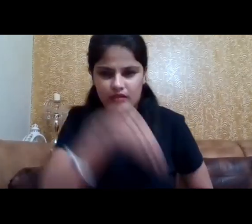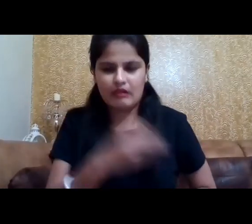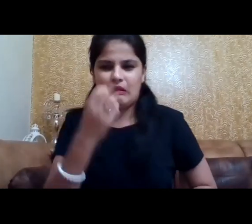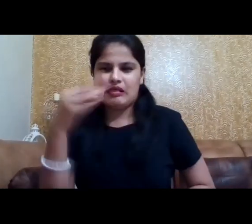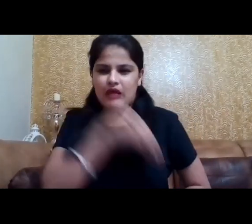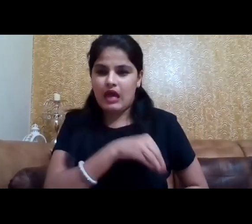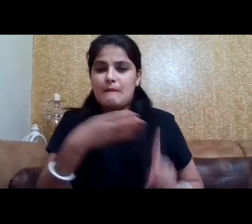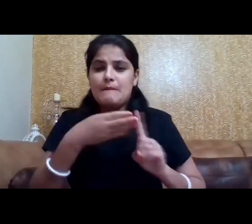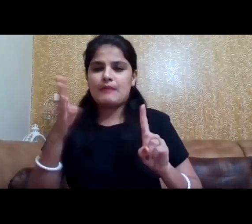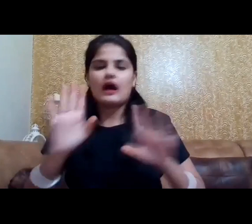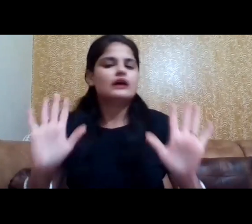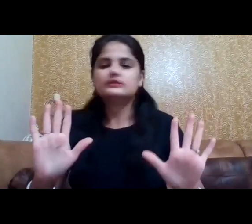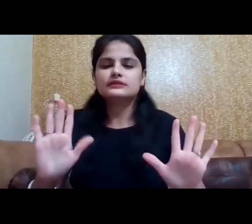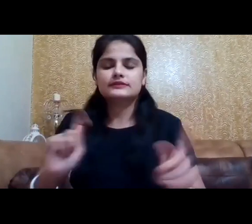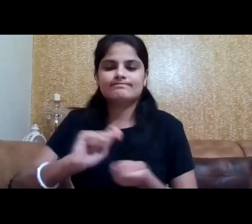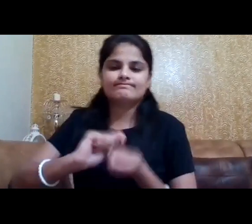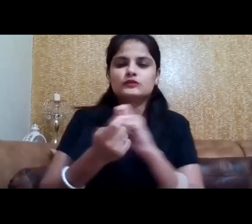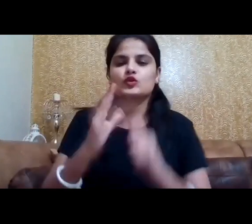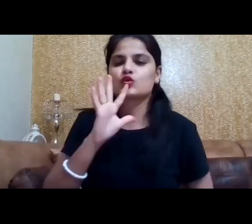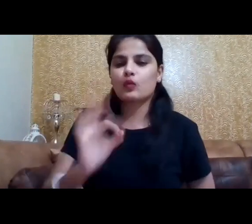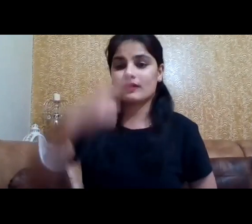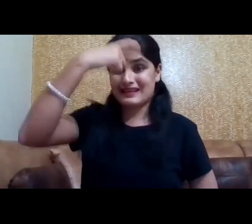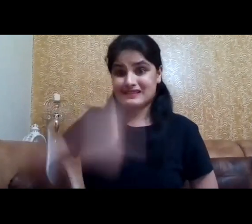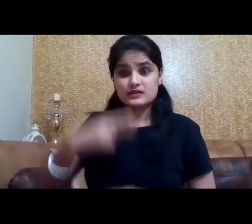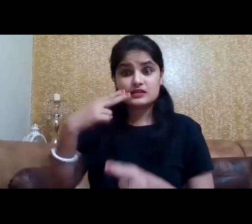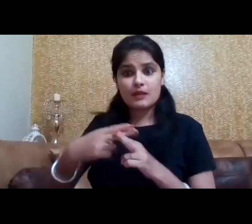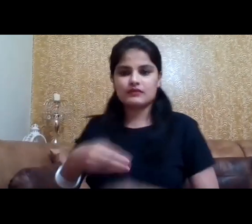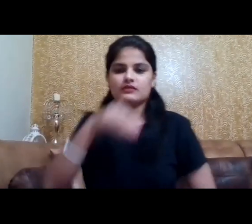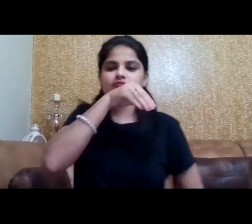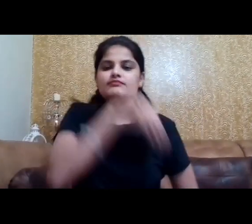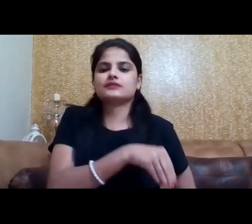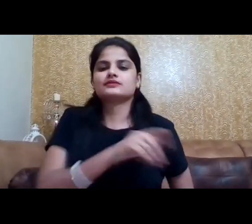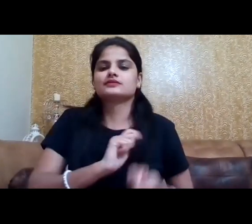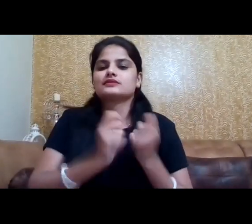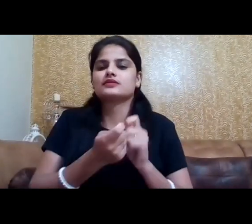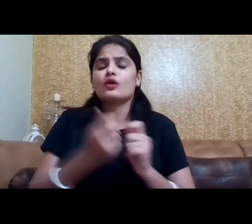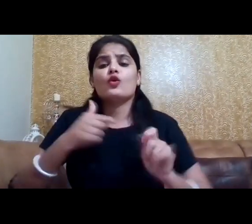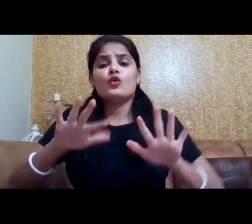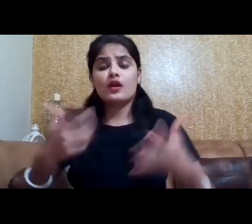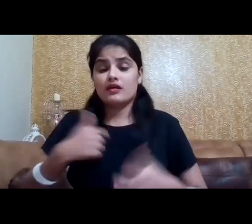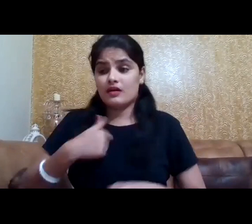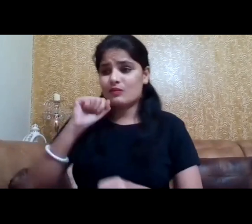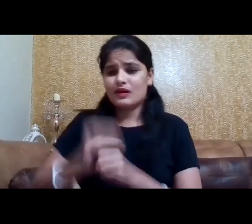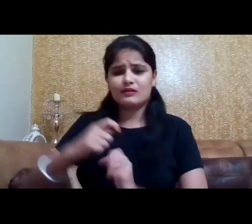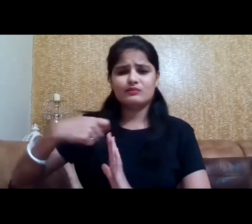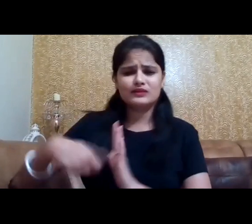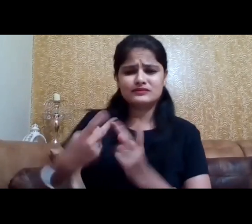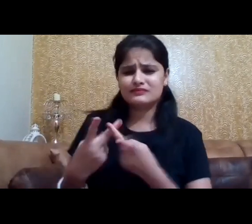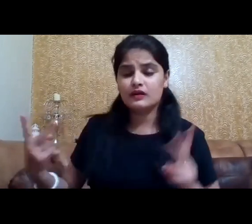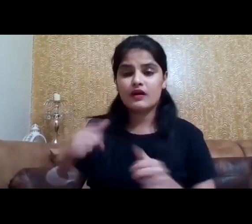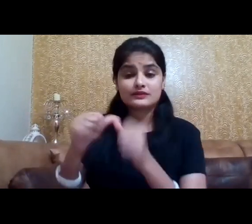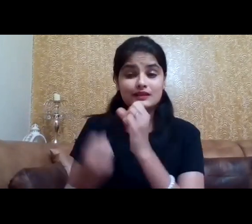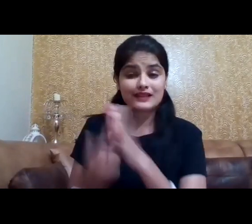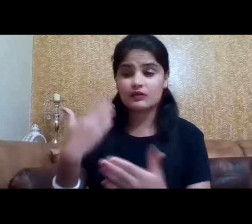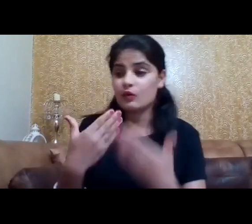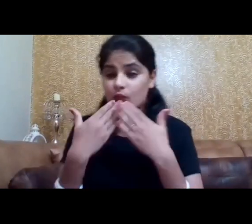My real name, maybe it's my phone number, or the name of my phone. Just change it and put your real name on it. Or